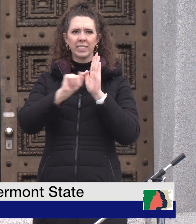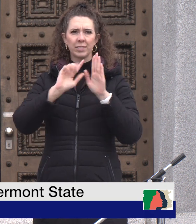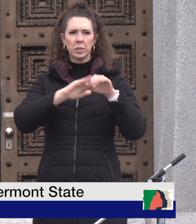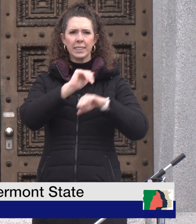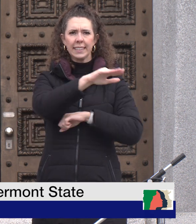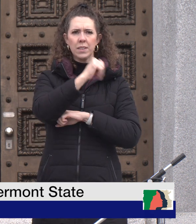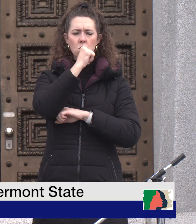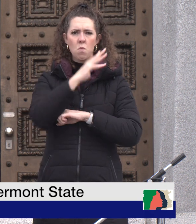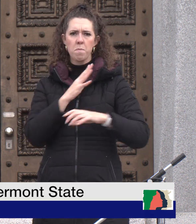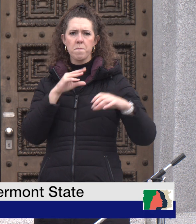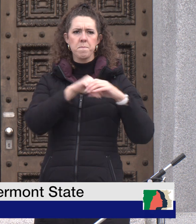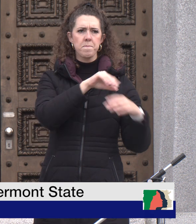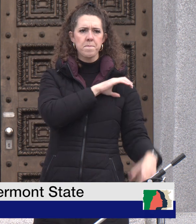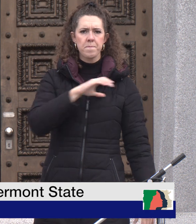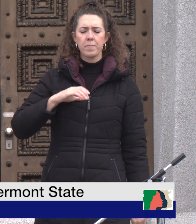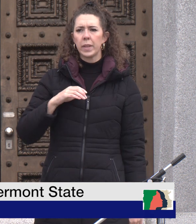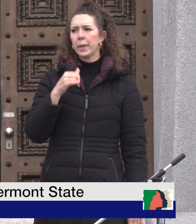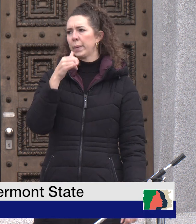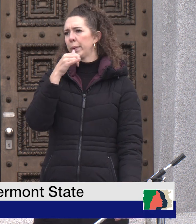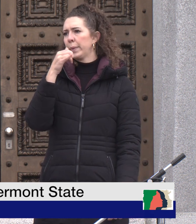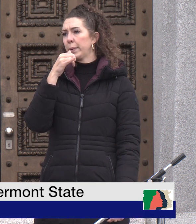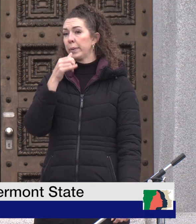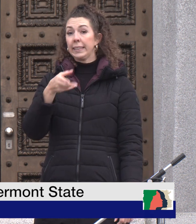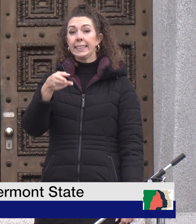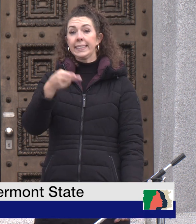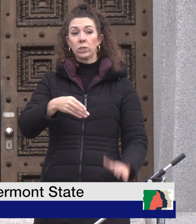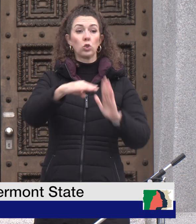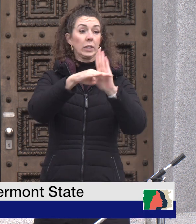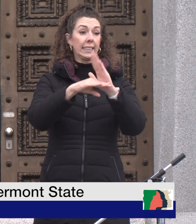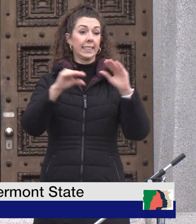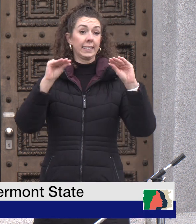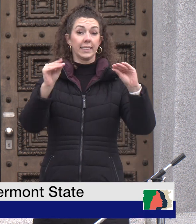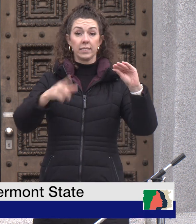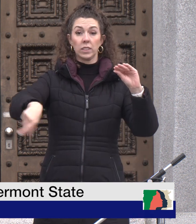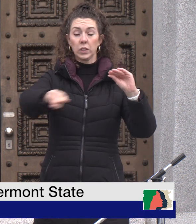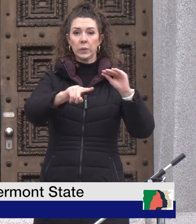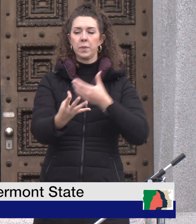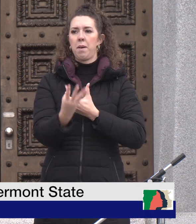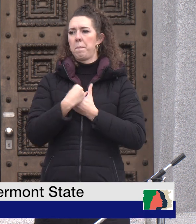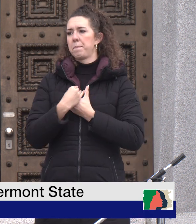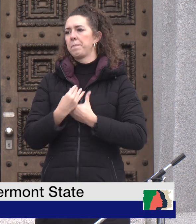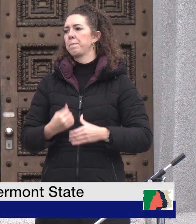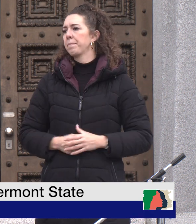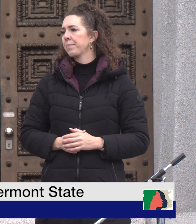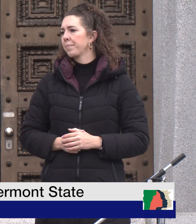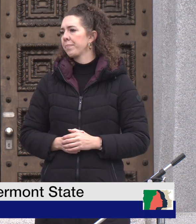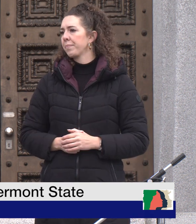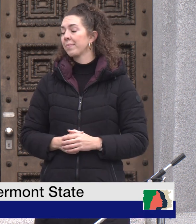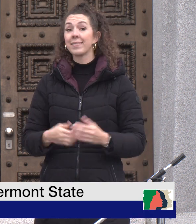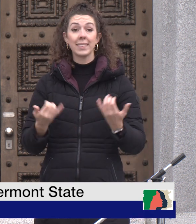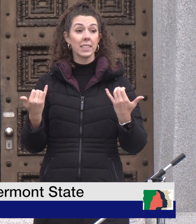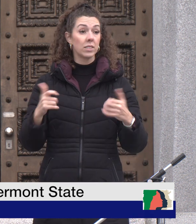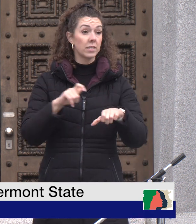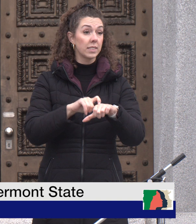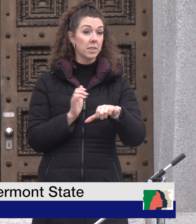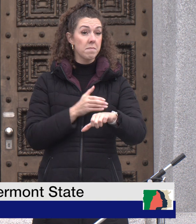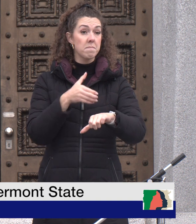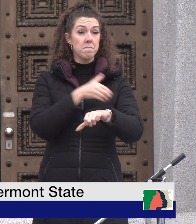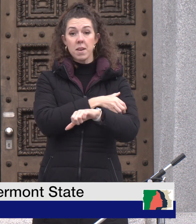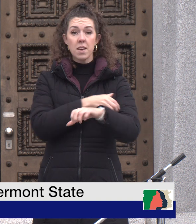Congress. That's a history lesson for all of us. It's time we seize our